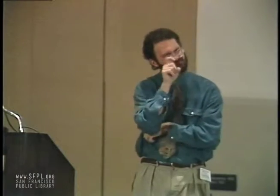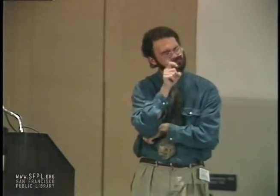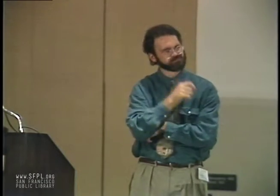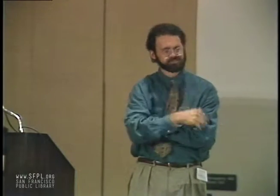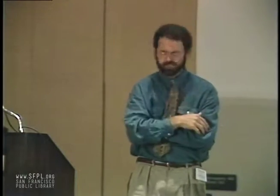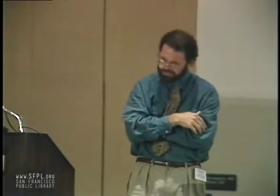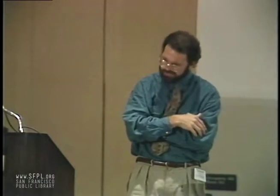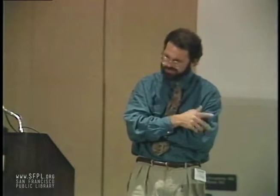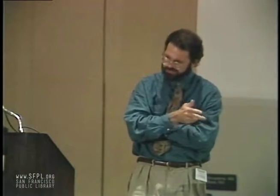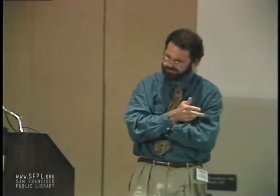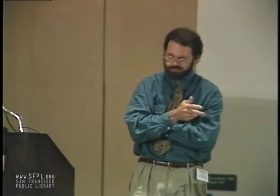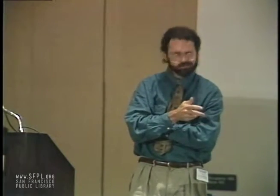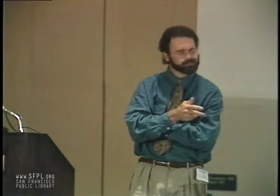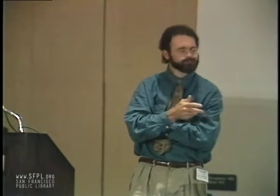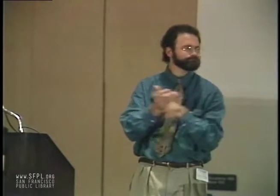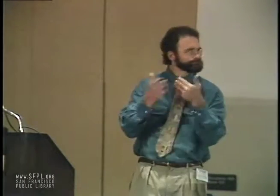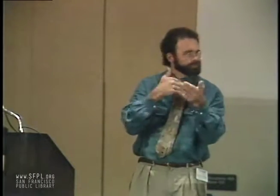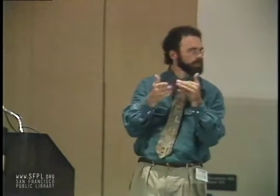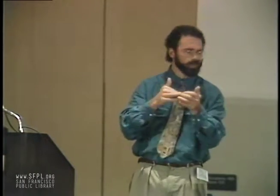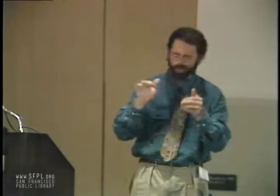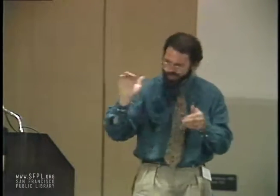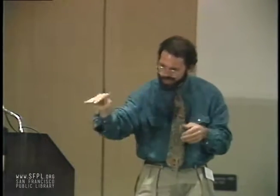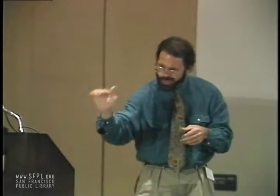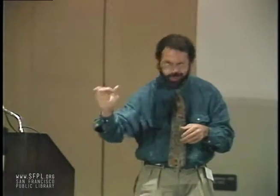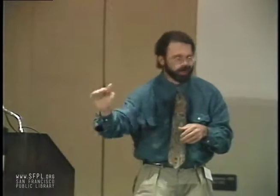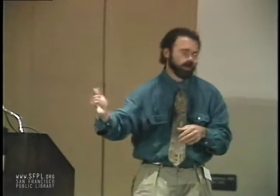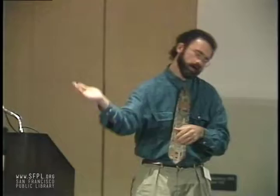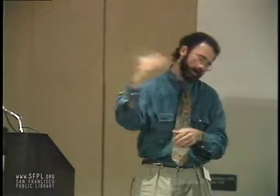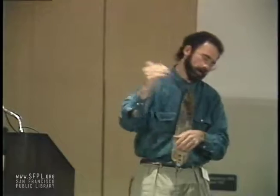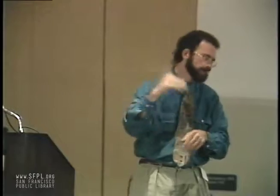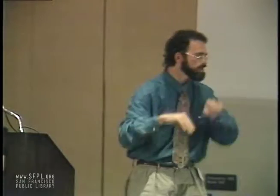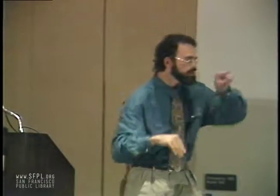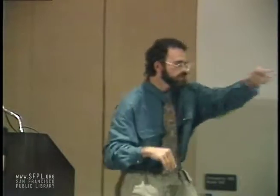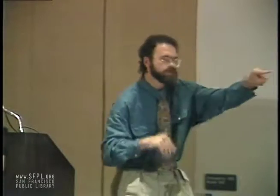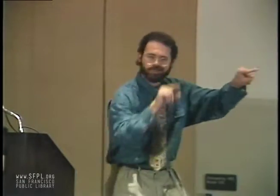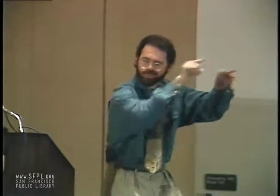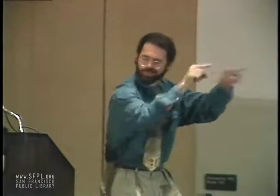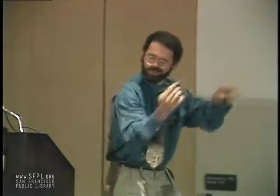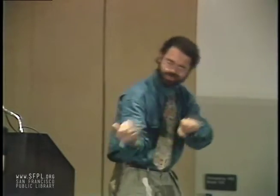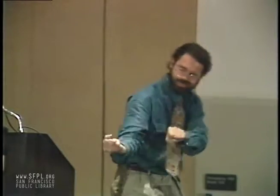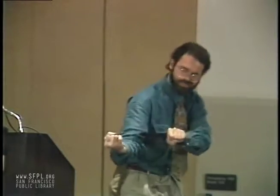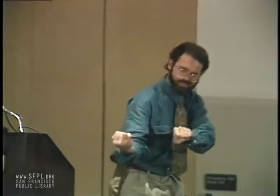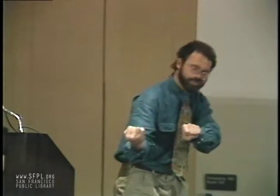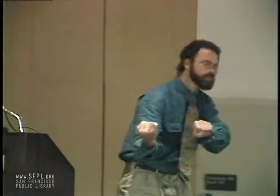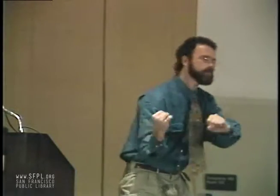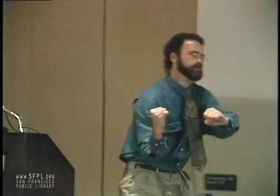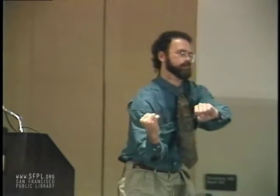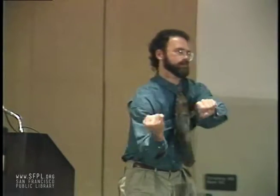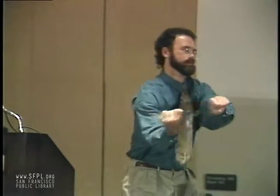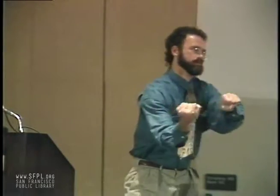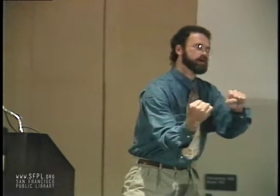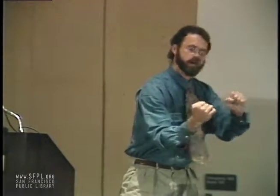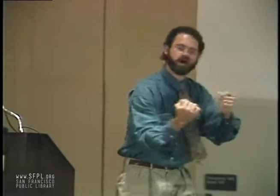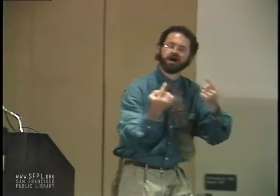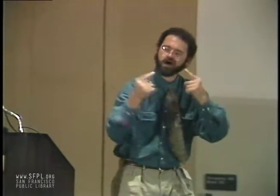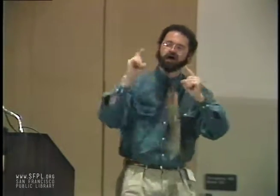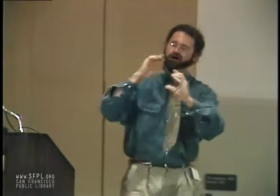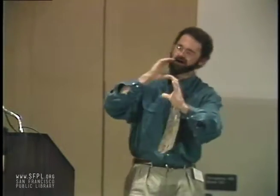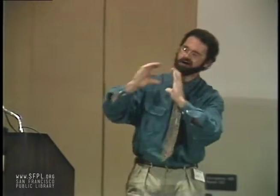or just what was wrong with her, what was causing her to not be able to communicate. So the boy led the girl around and